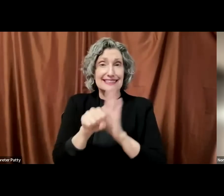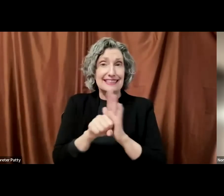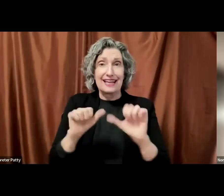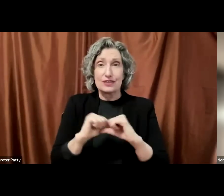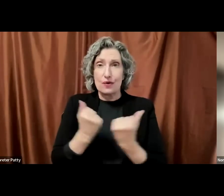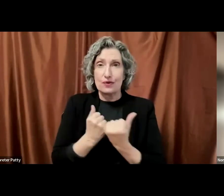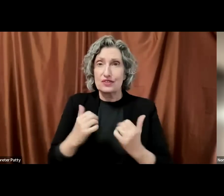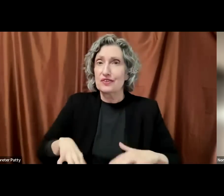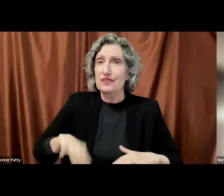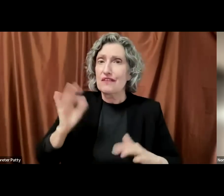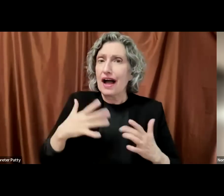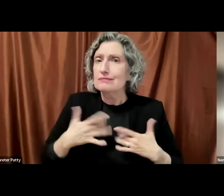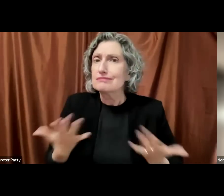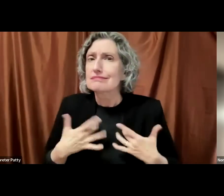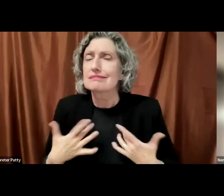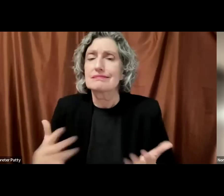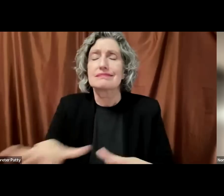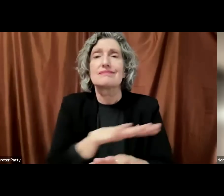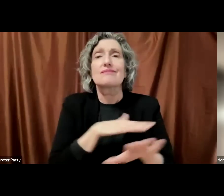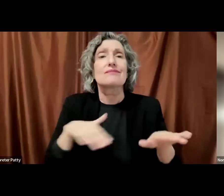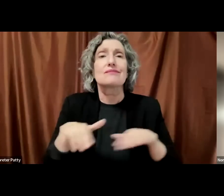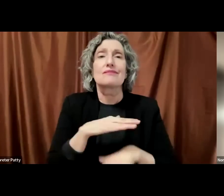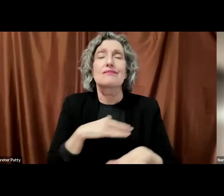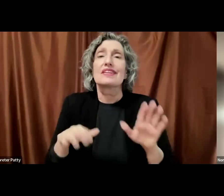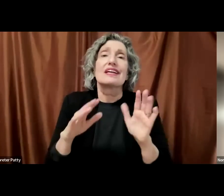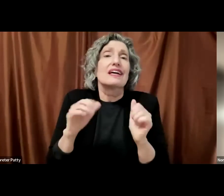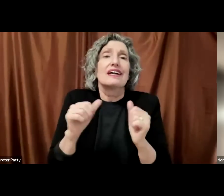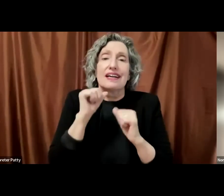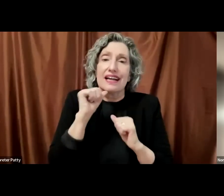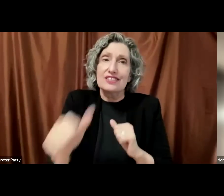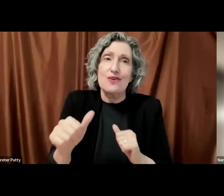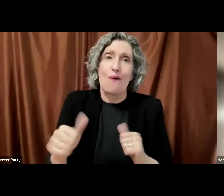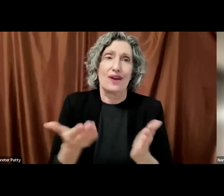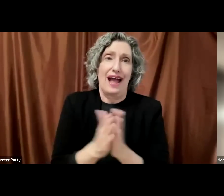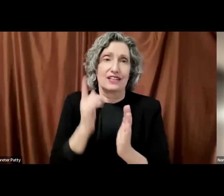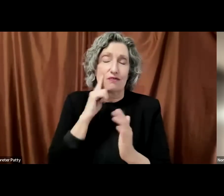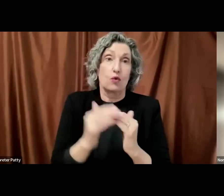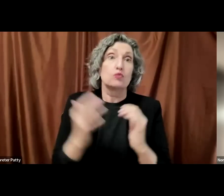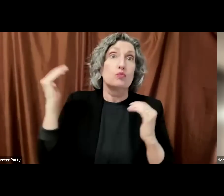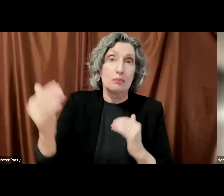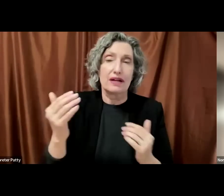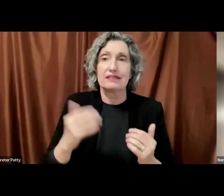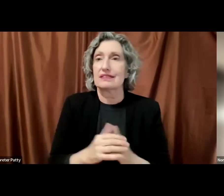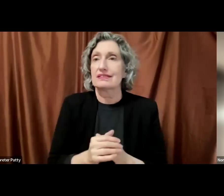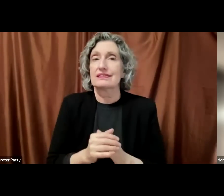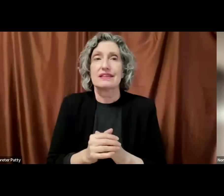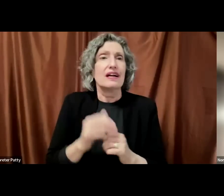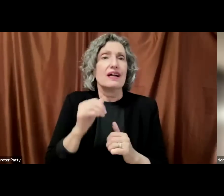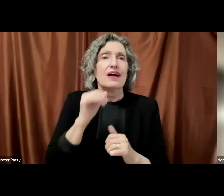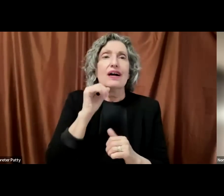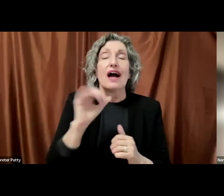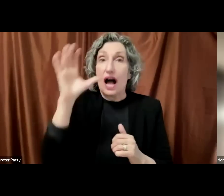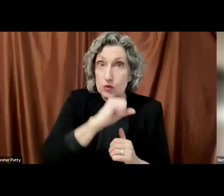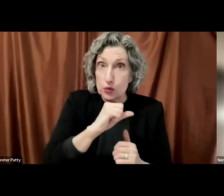survey fatigue and ask more from your grantees when you can leverage existing networks and information. Don't generalize,